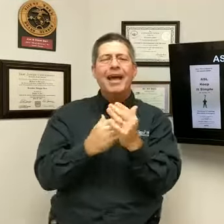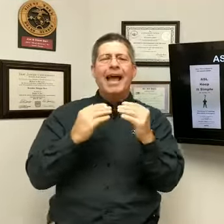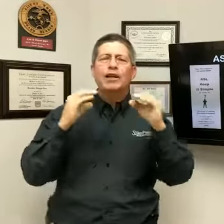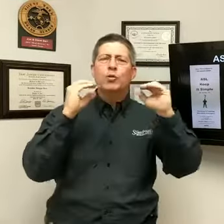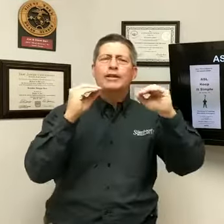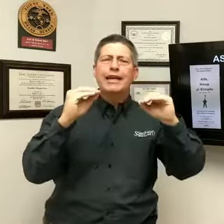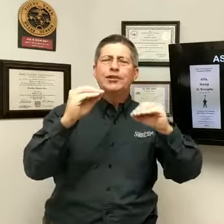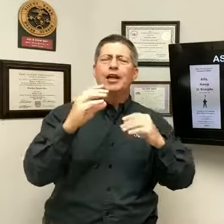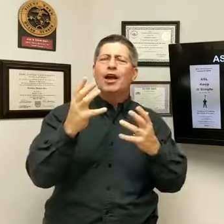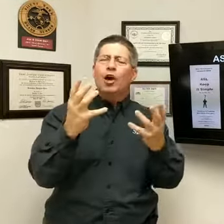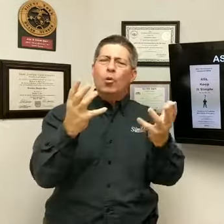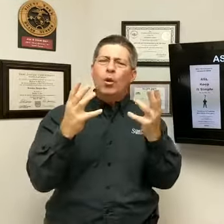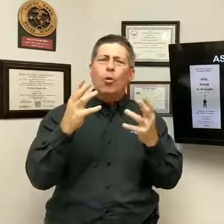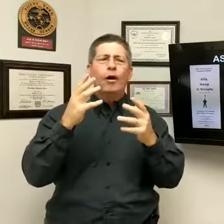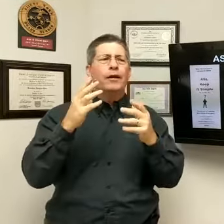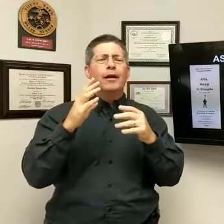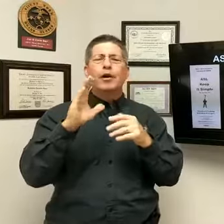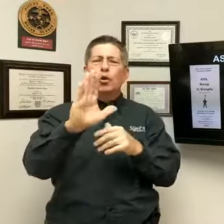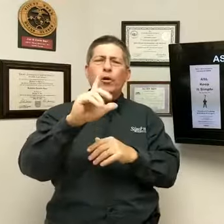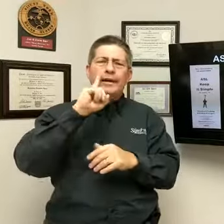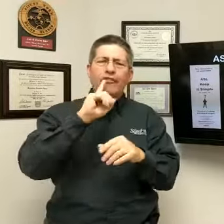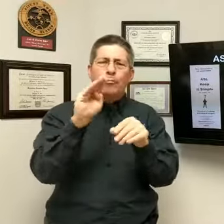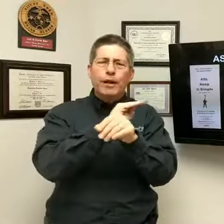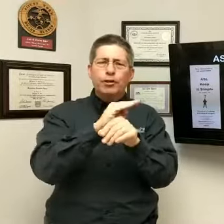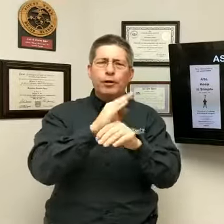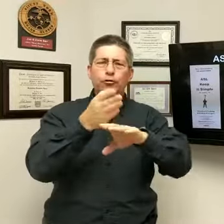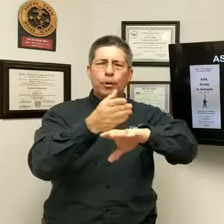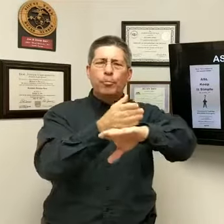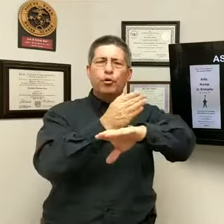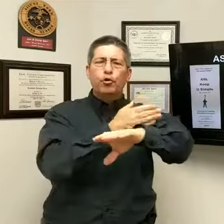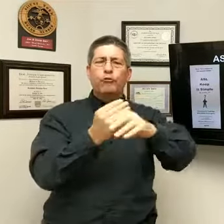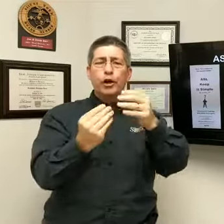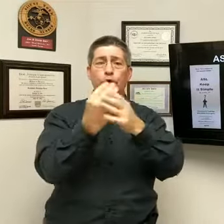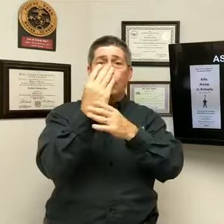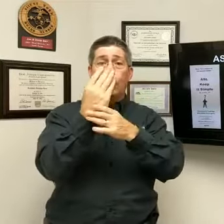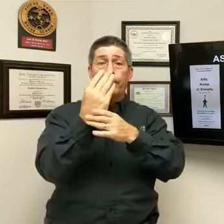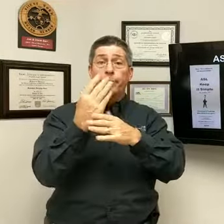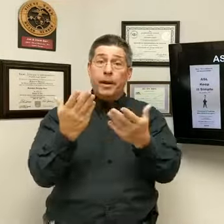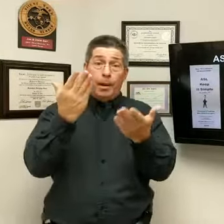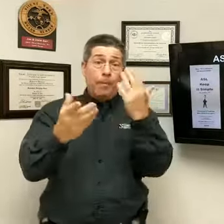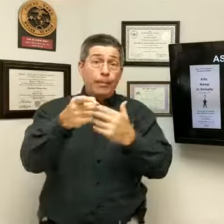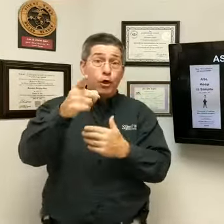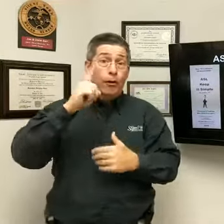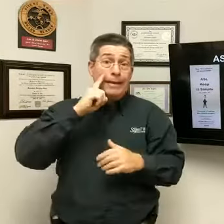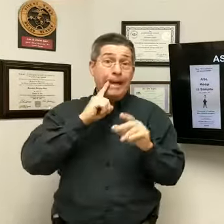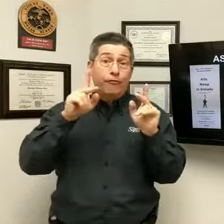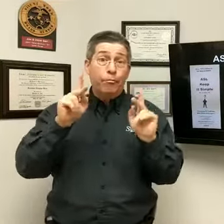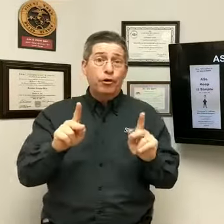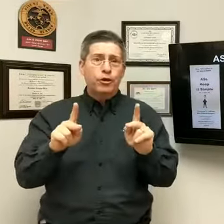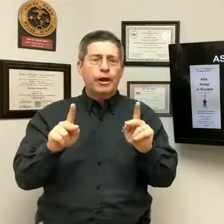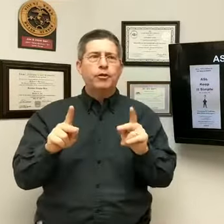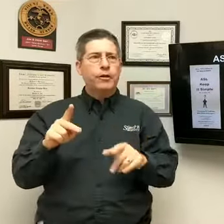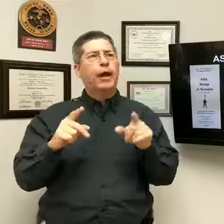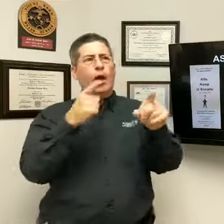as we're teaching, we want your deaf ministry to improve and to grow. Maybe you're a deaf person and you say,